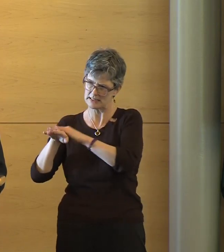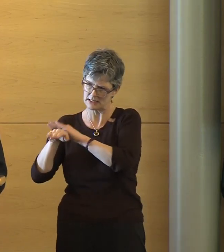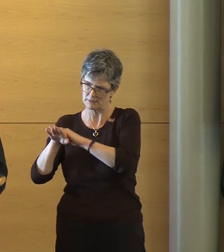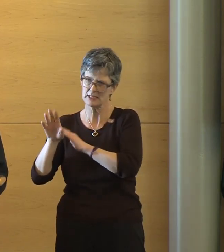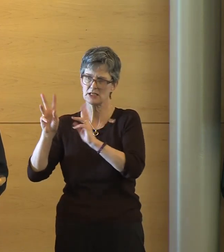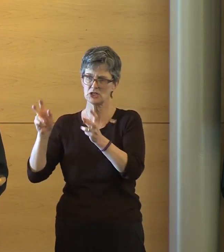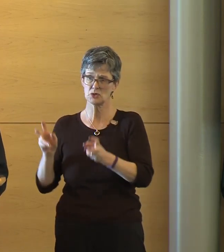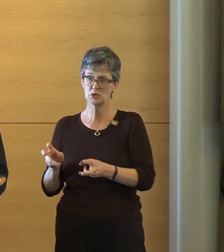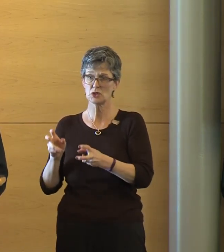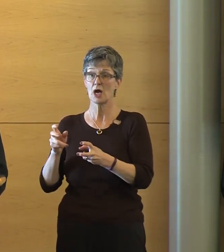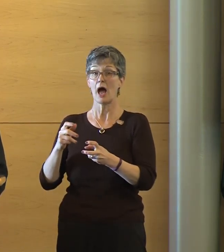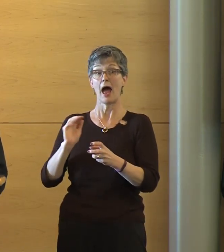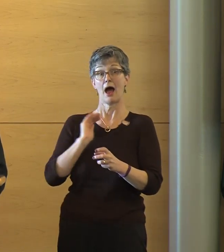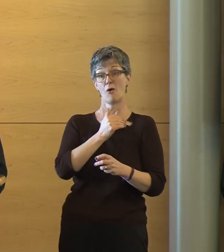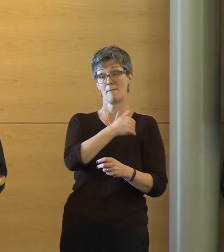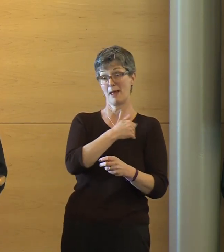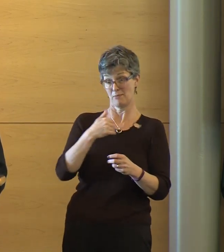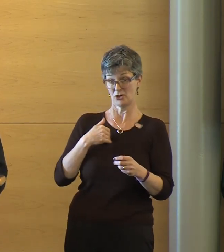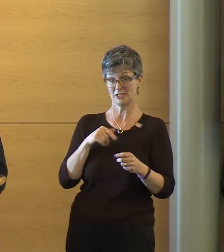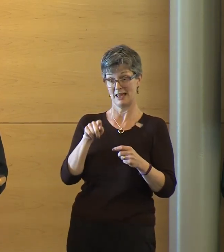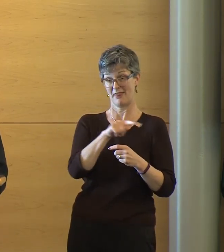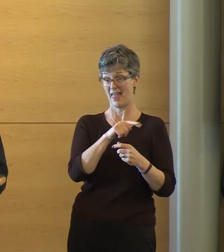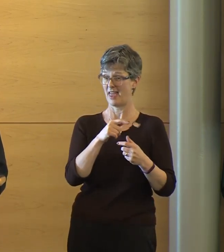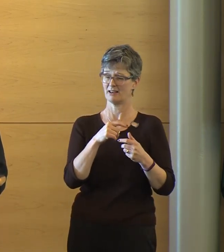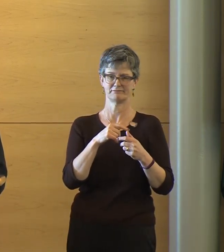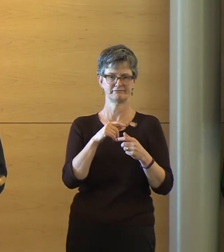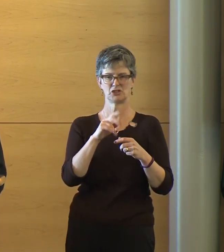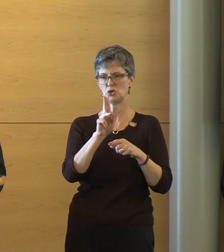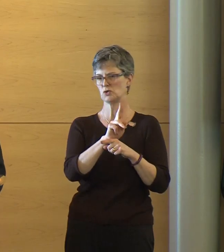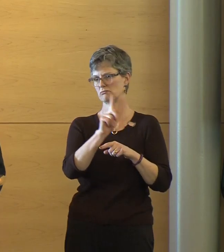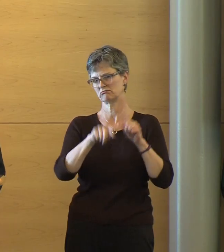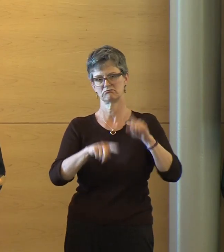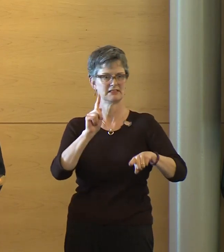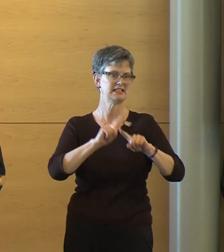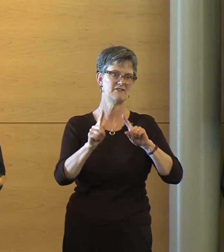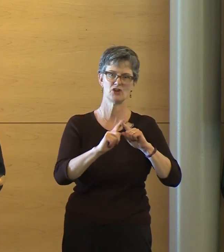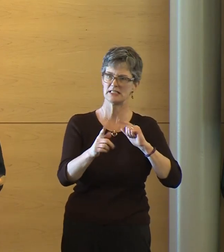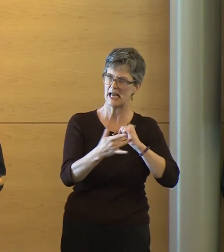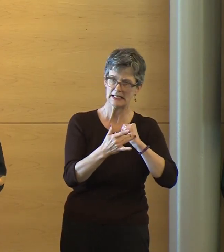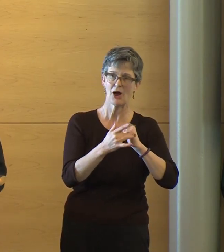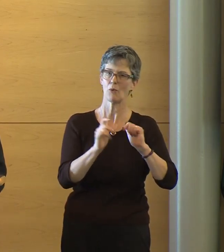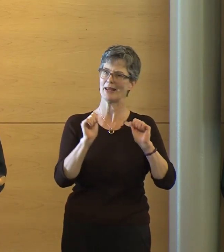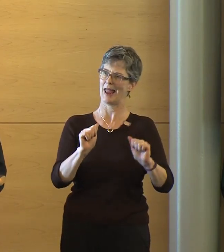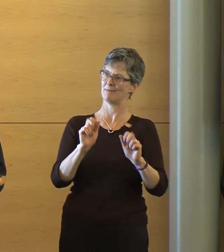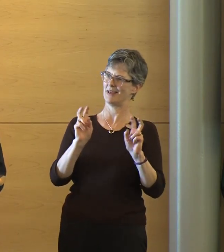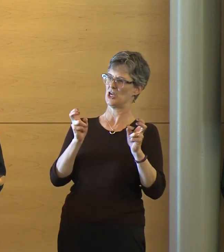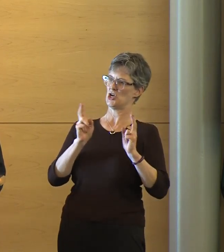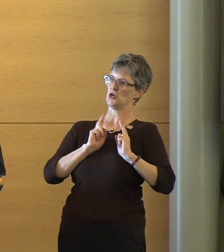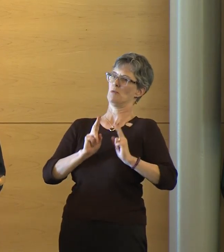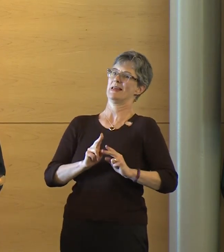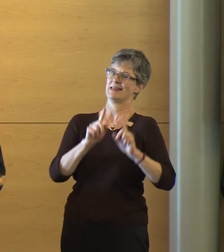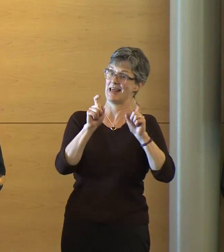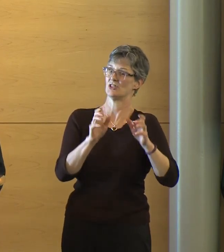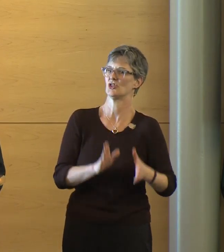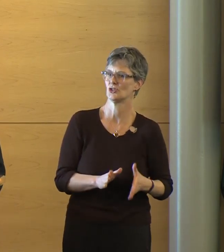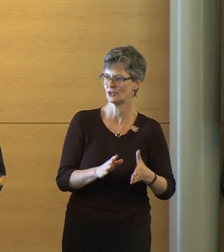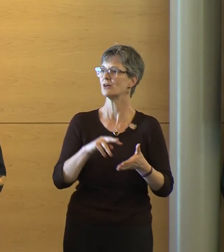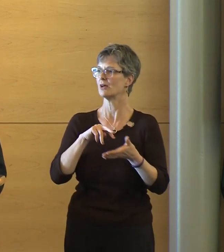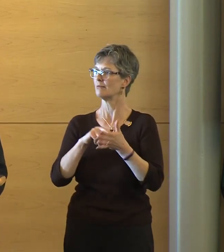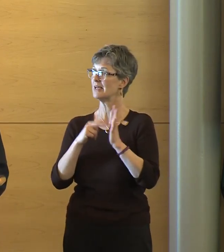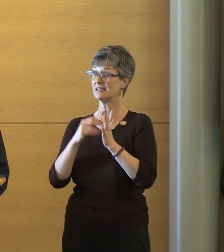of consulting type services. We have a lot of resources available to help companies and government entities with